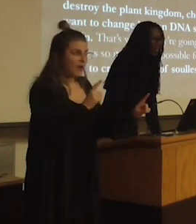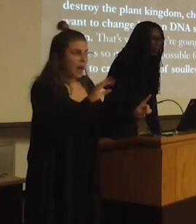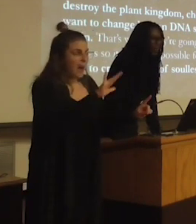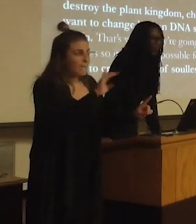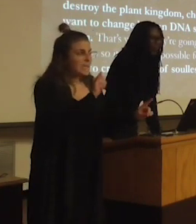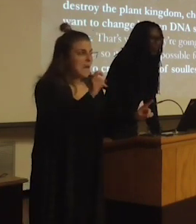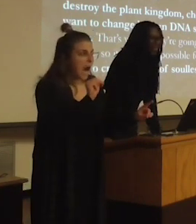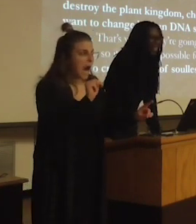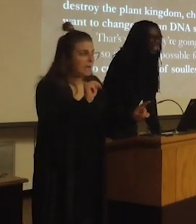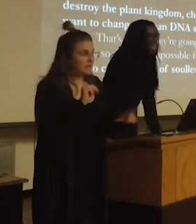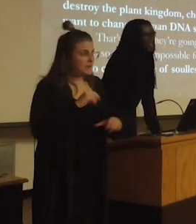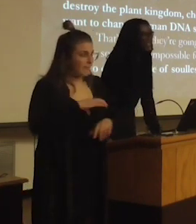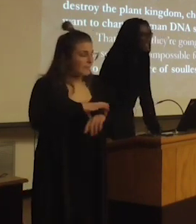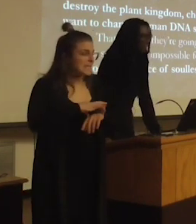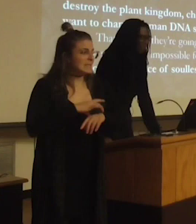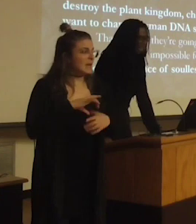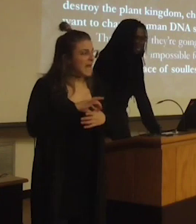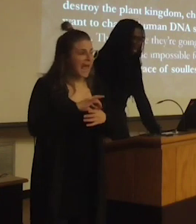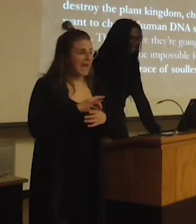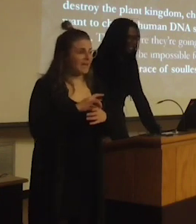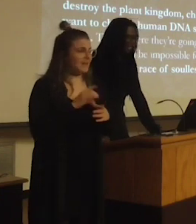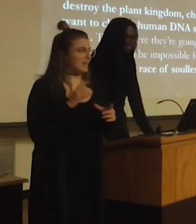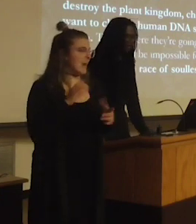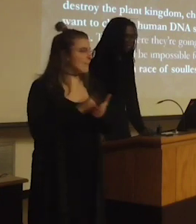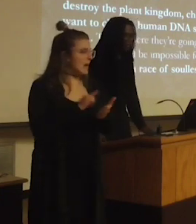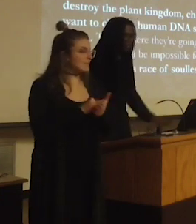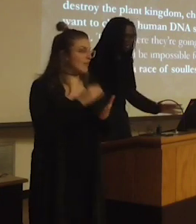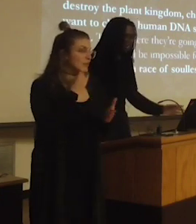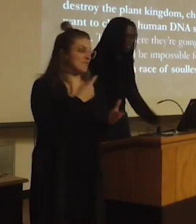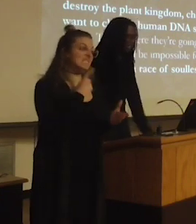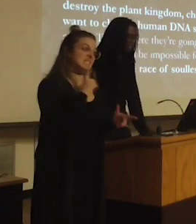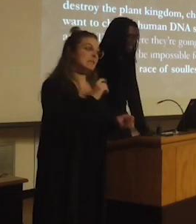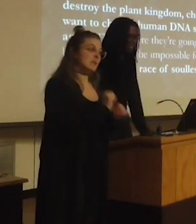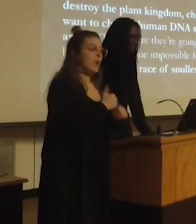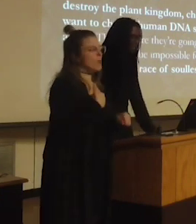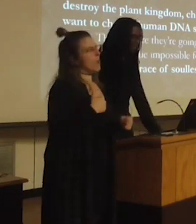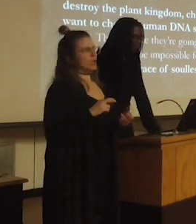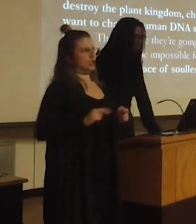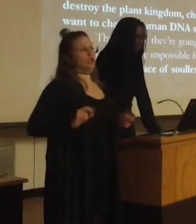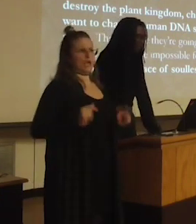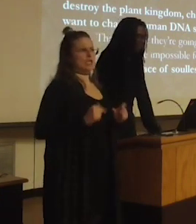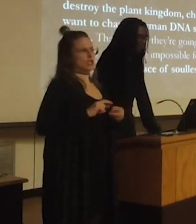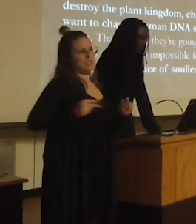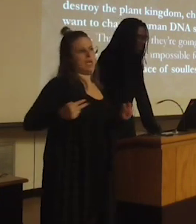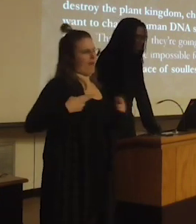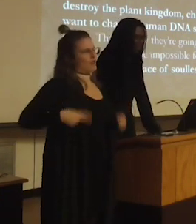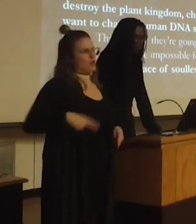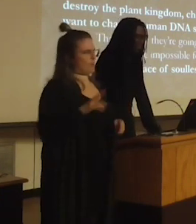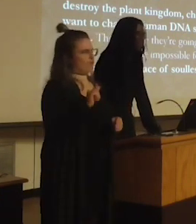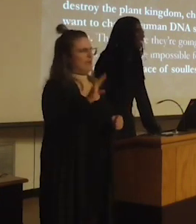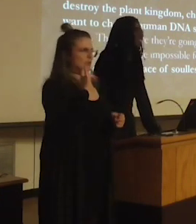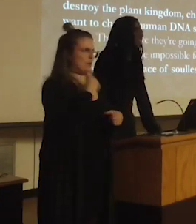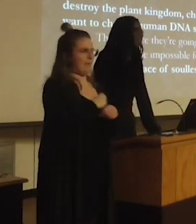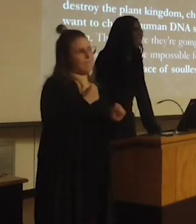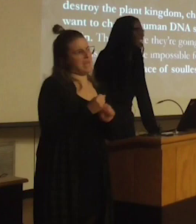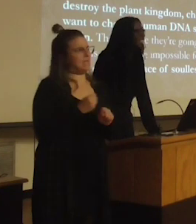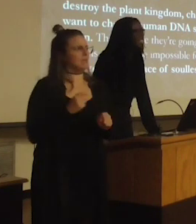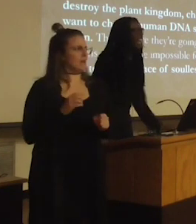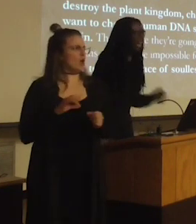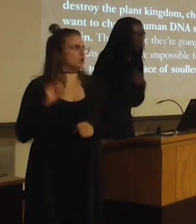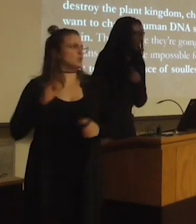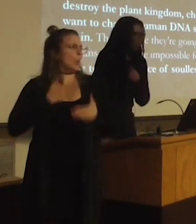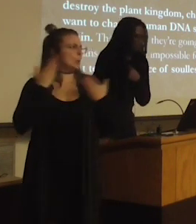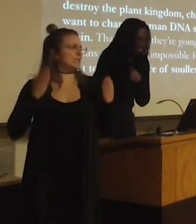Foods? Yeah, if you look at their website, it actually says that. We just want to change the DNA of the human race so that we can create a race of soulless creatures on this